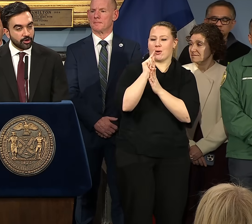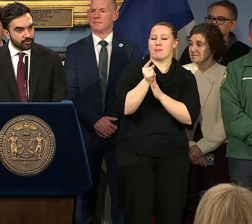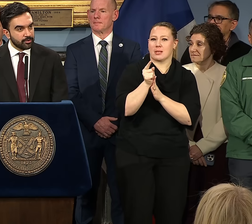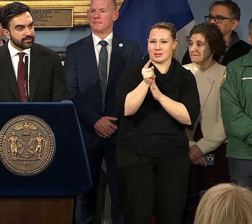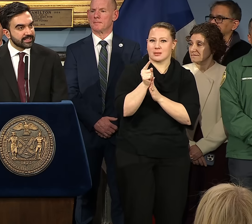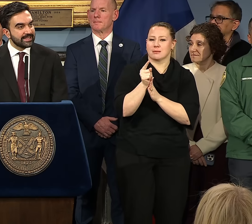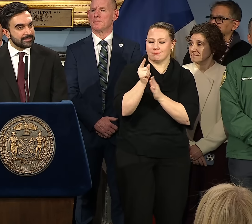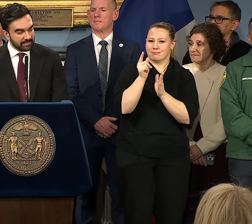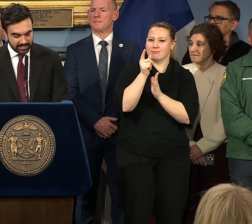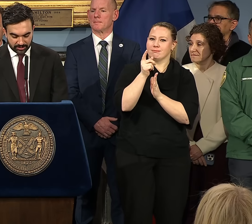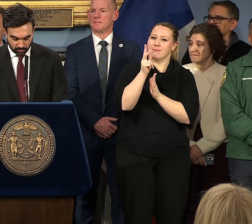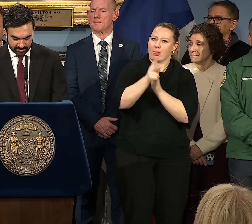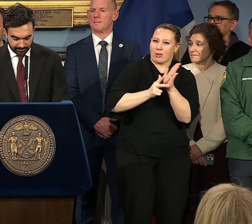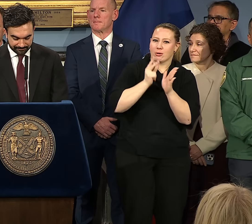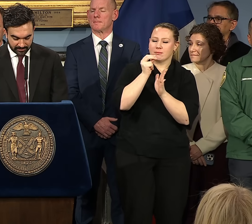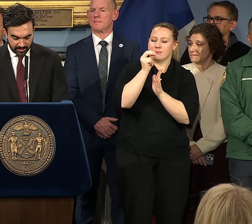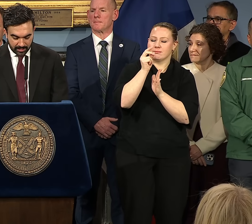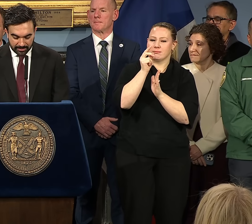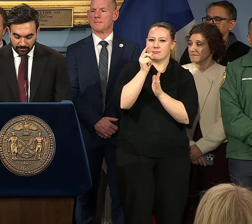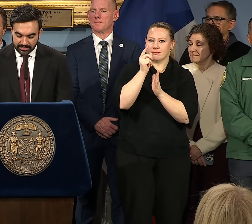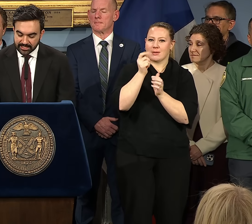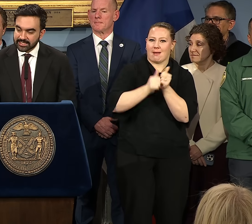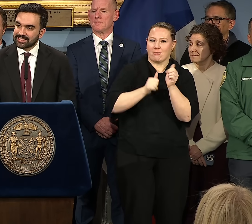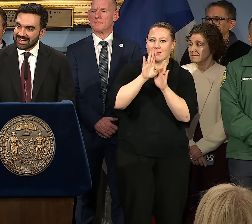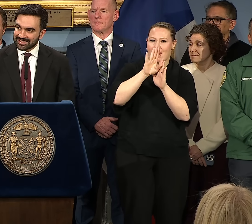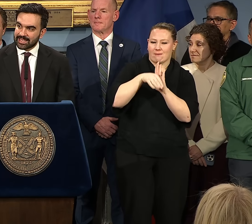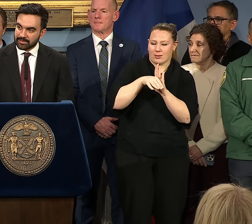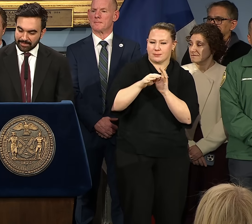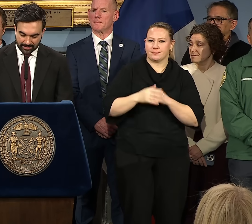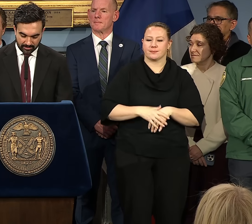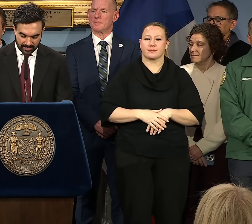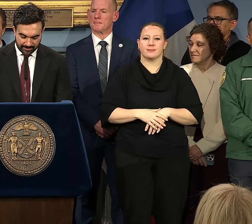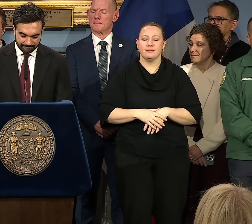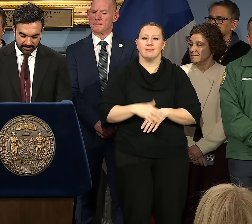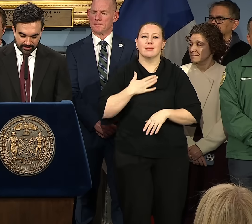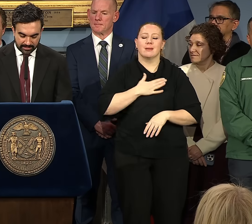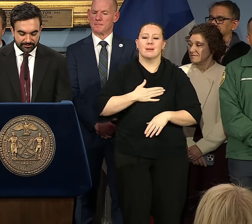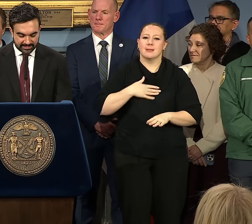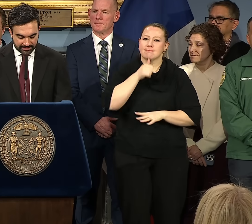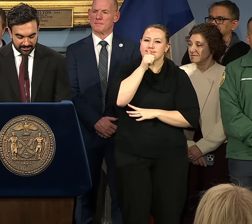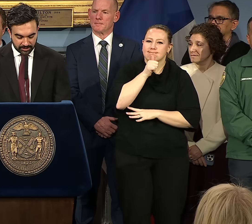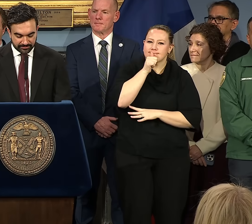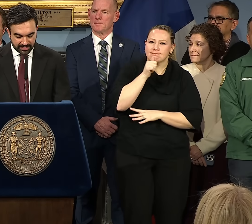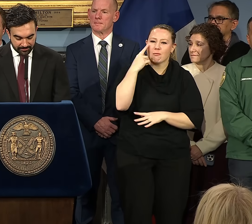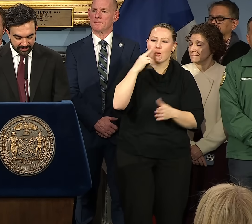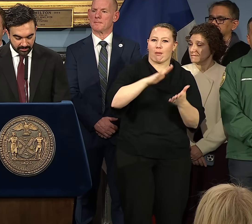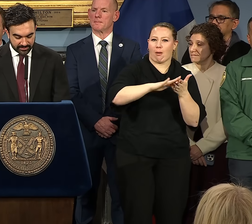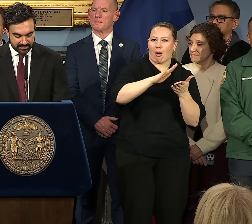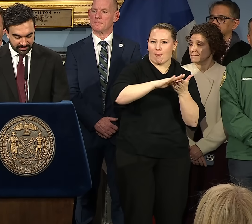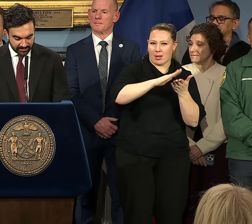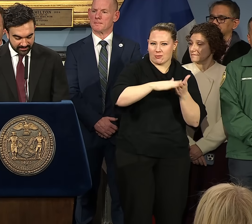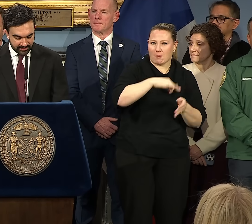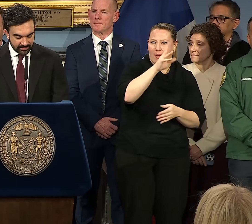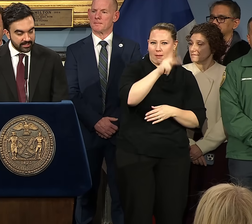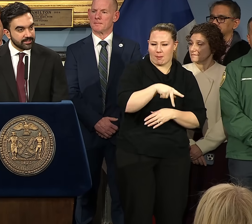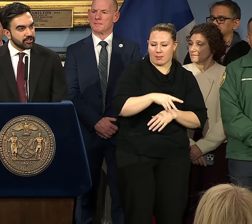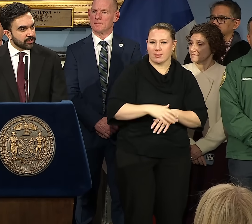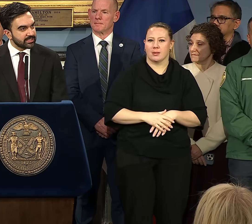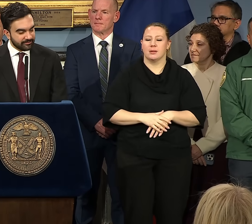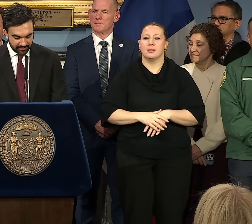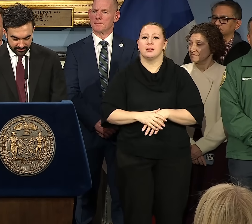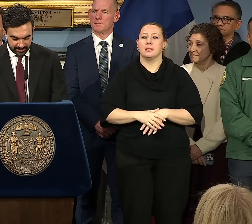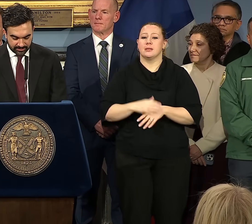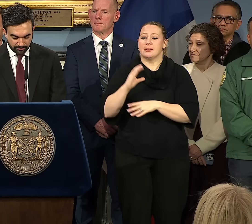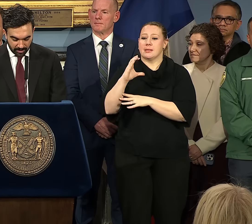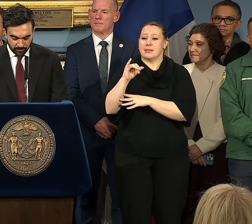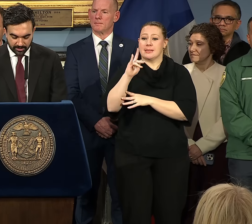prioritizes snow removal in the immediate short term. But our city is steadily coming back online. Lyft's suspension of city bike service has been lifted. The New York